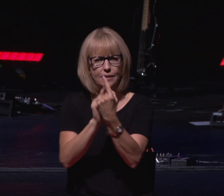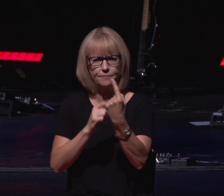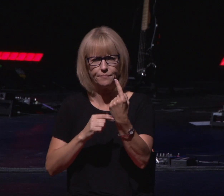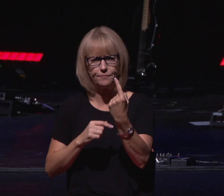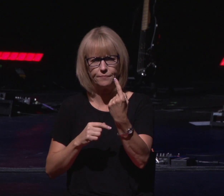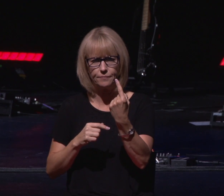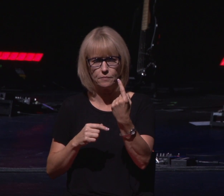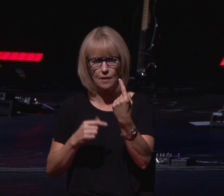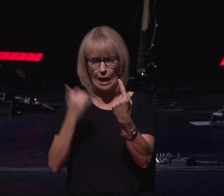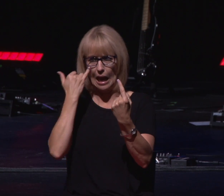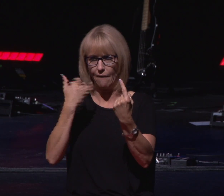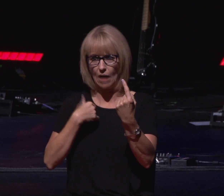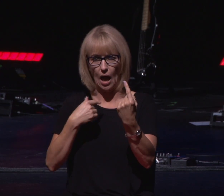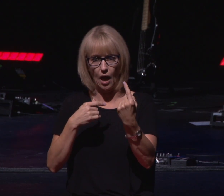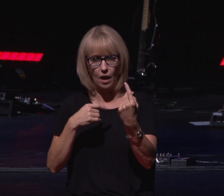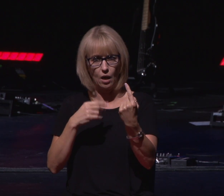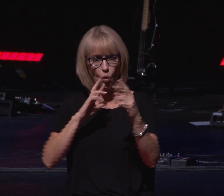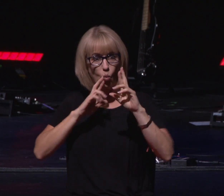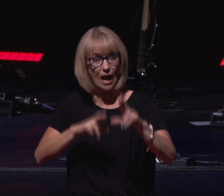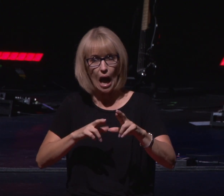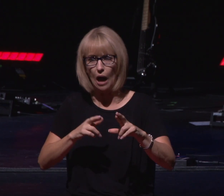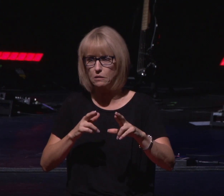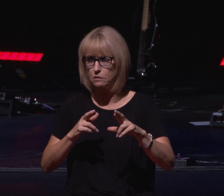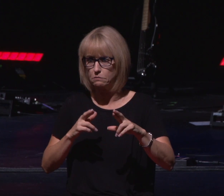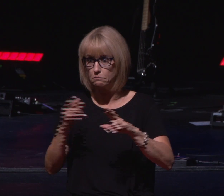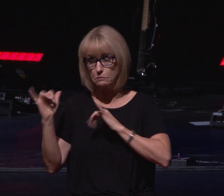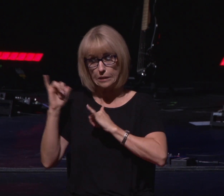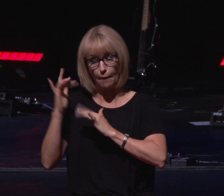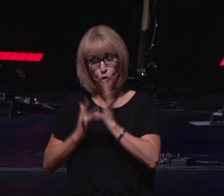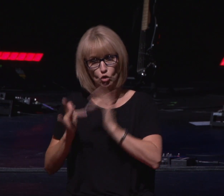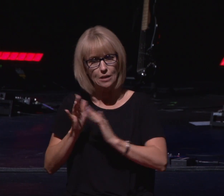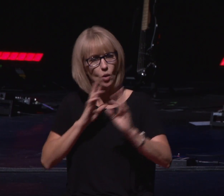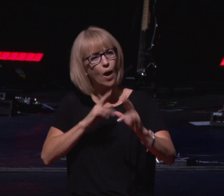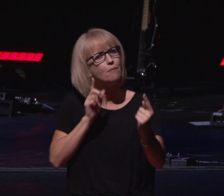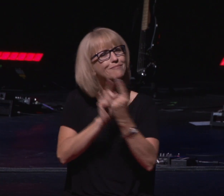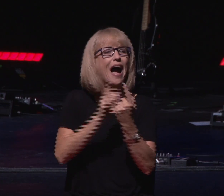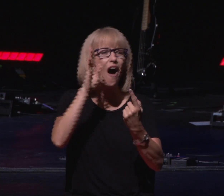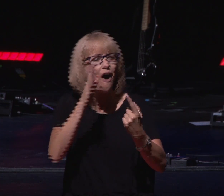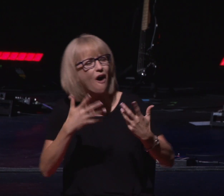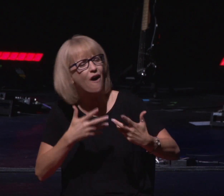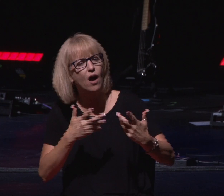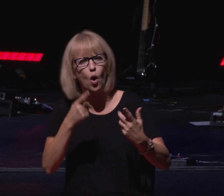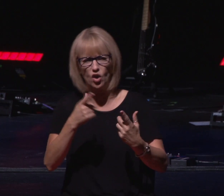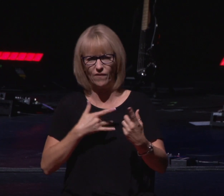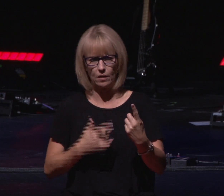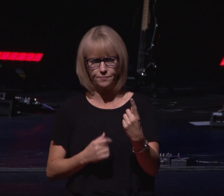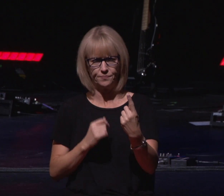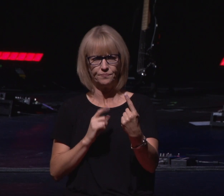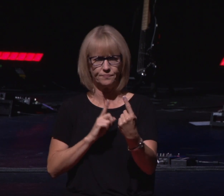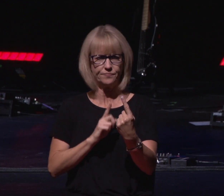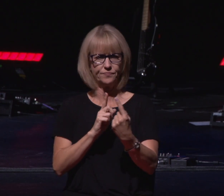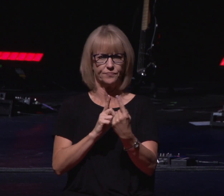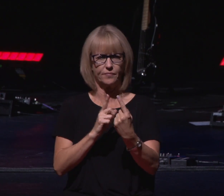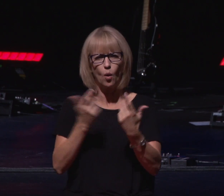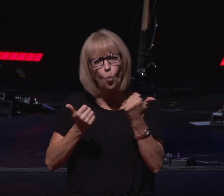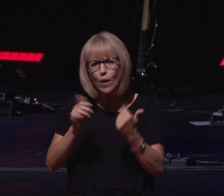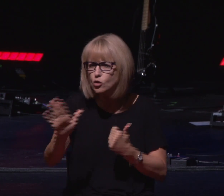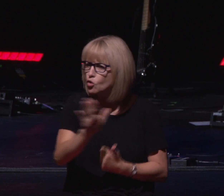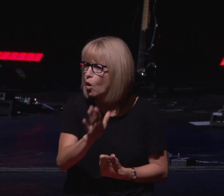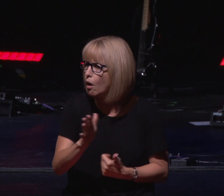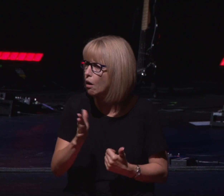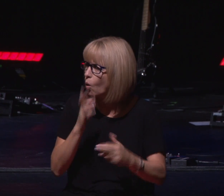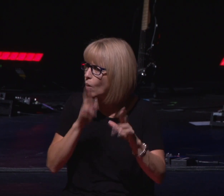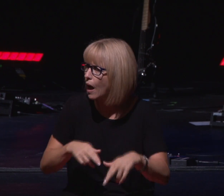influence? What is your reaction? Is it as Jesus would, or is it something else that stirs in your heart? Understand that God gives value to people